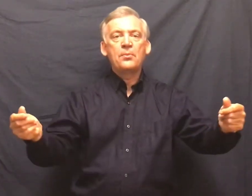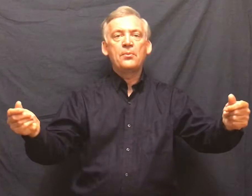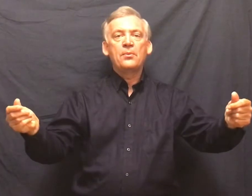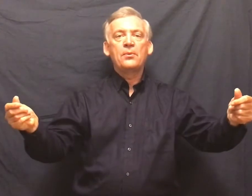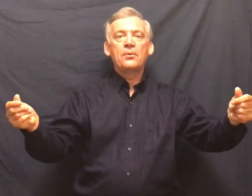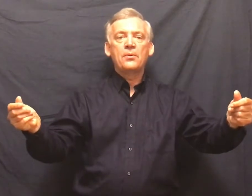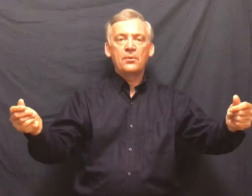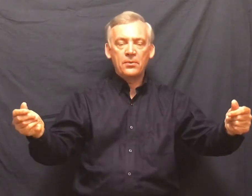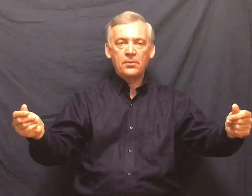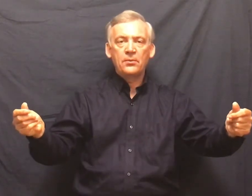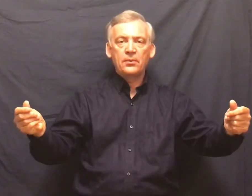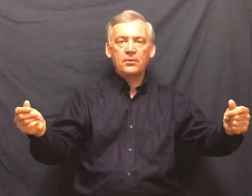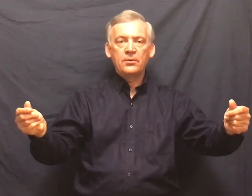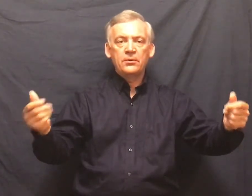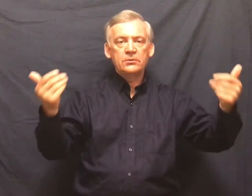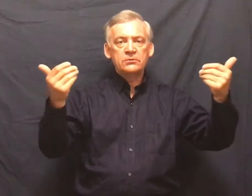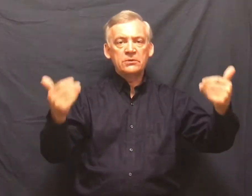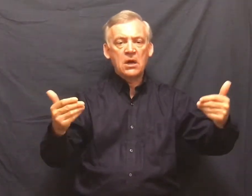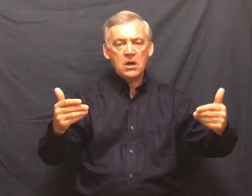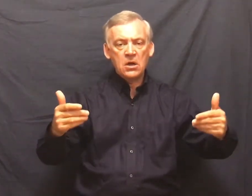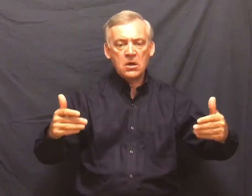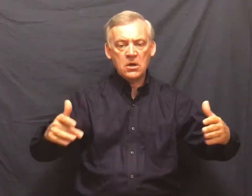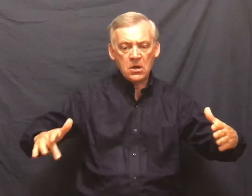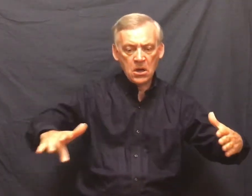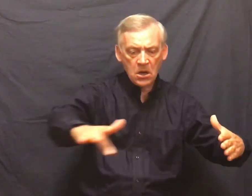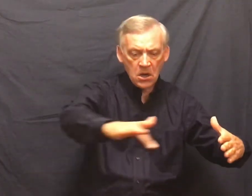and the clearing was quiet again.